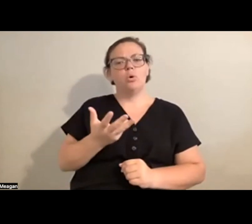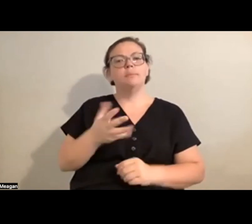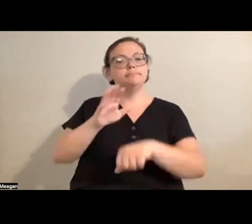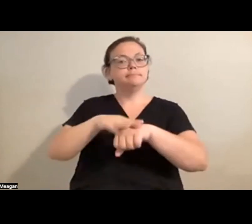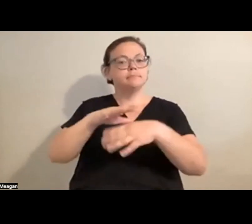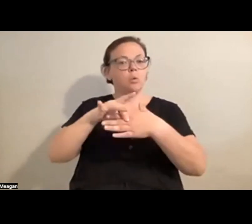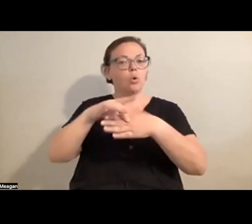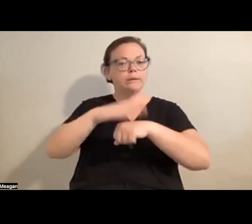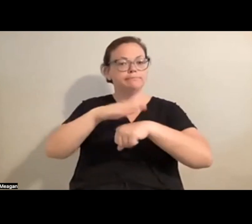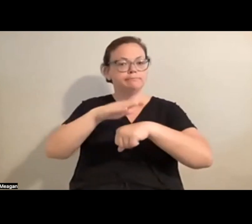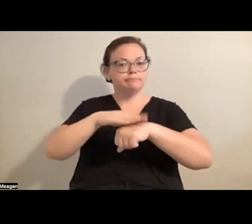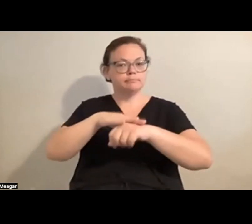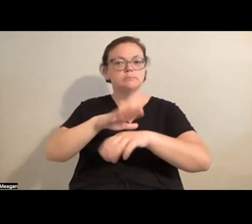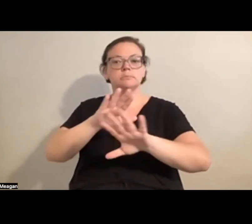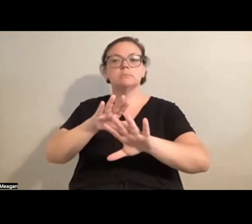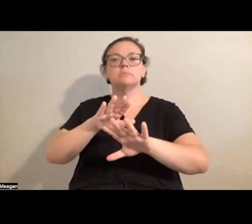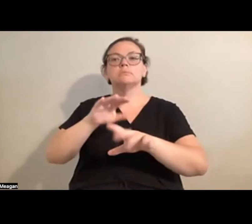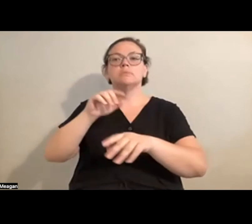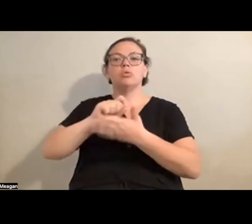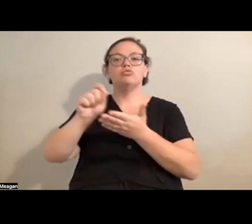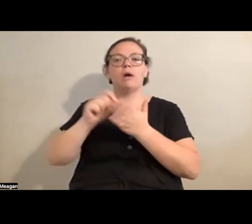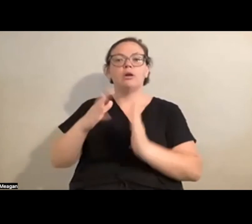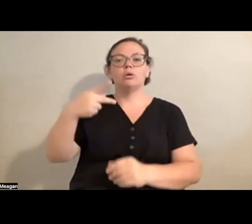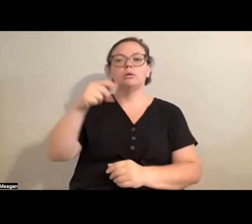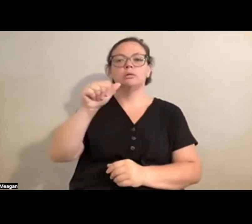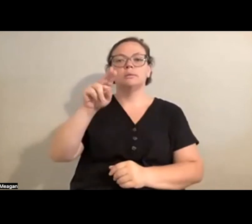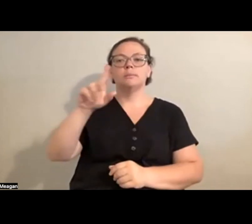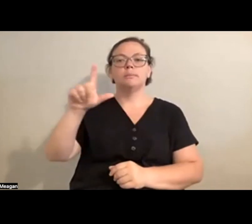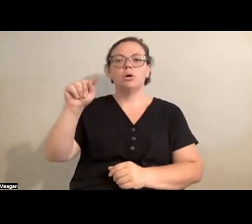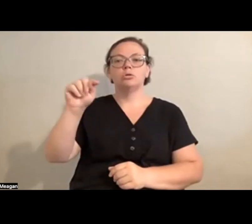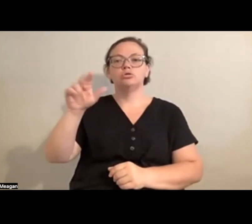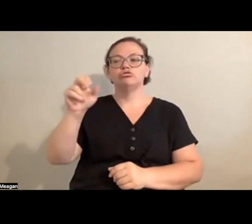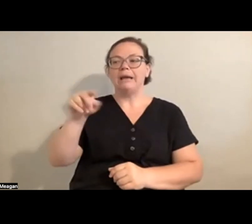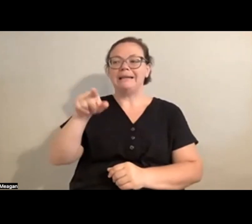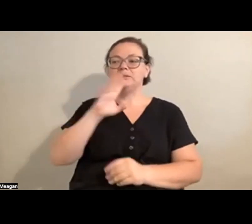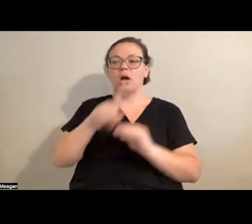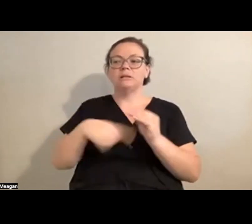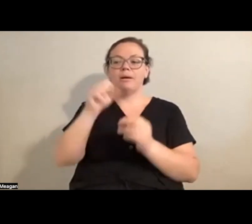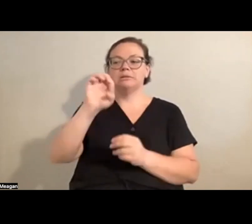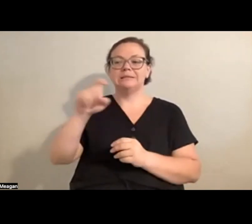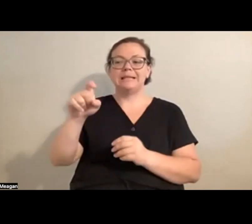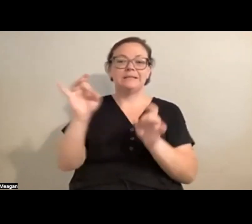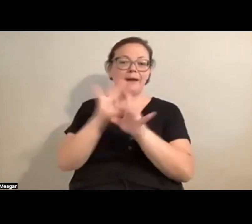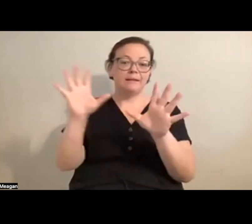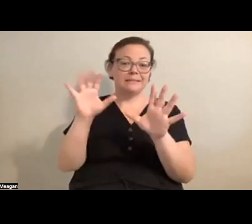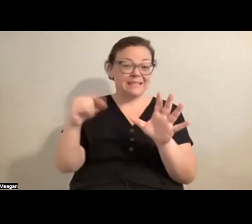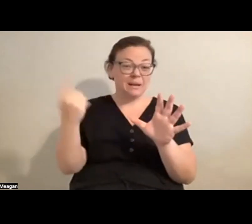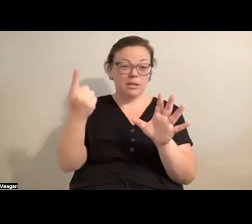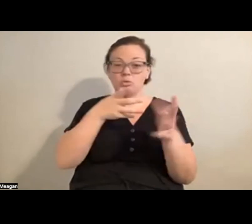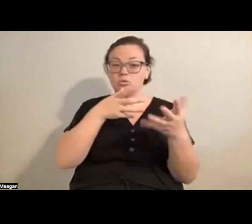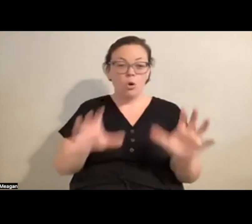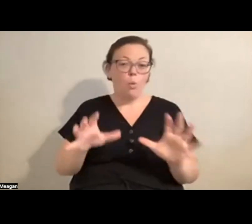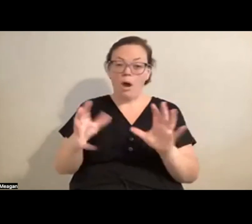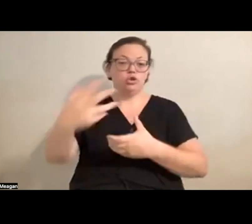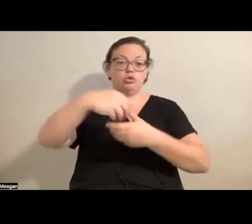warning. It is by Paul Tran, and it addresses sexual violence. So if that is something you prefer not to engage